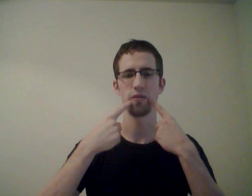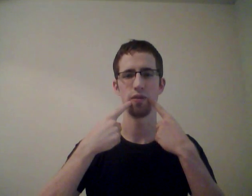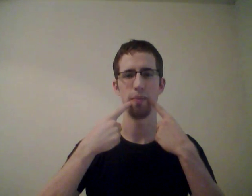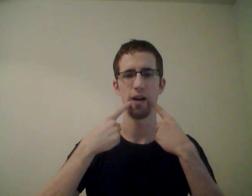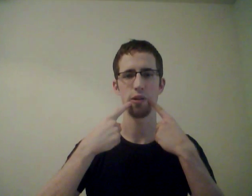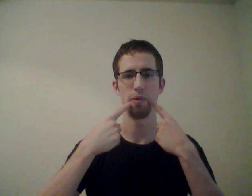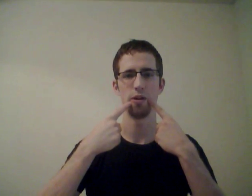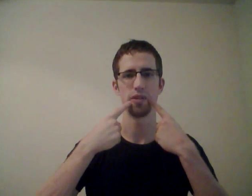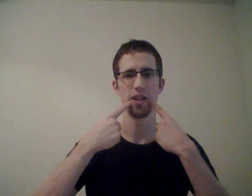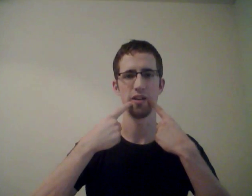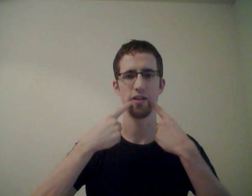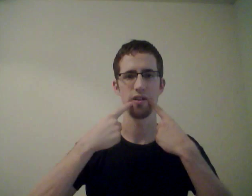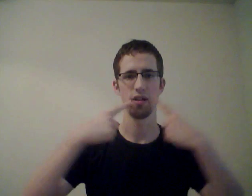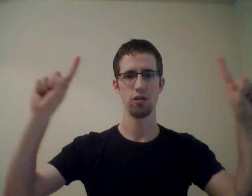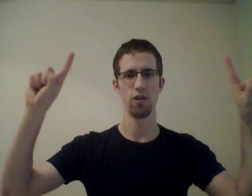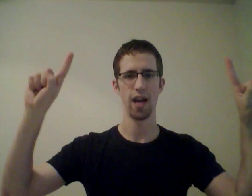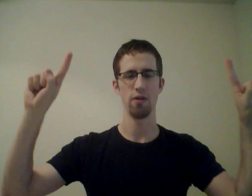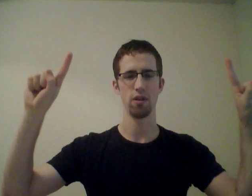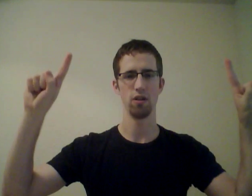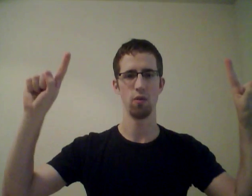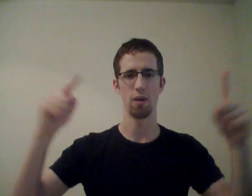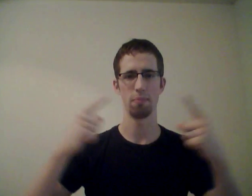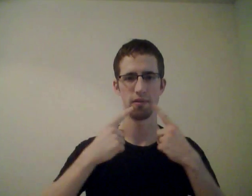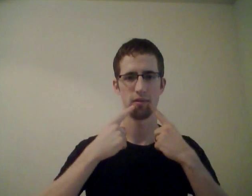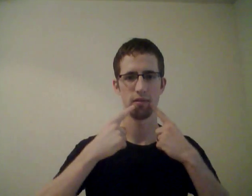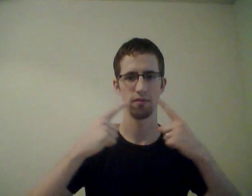of the mouth, palms in, turn out and go up.